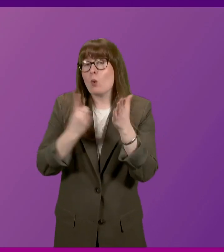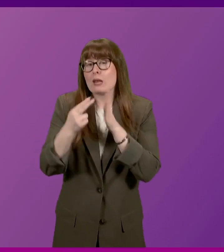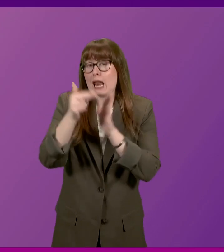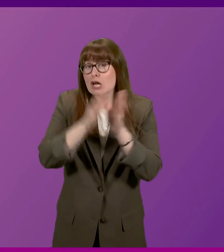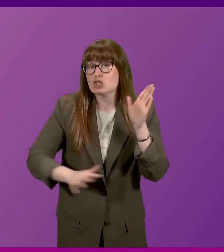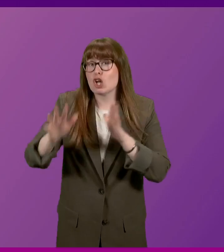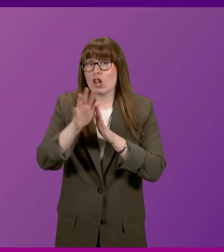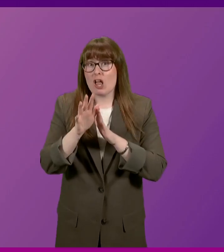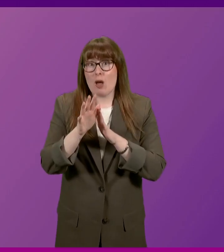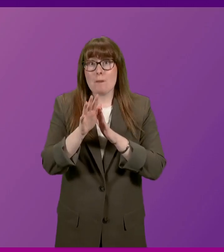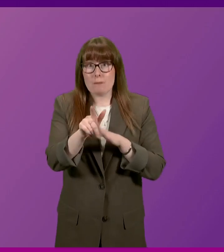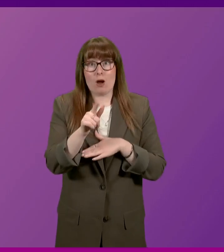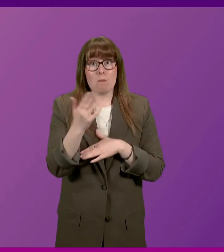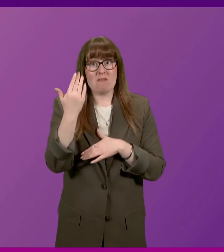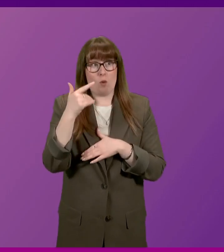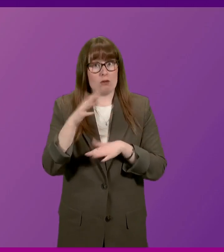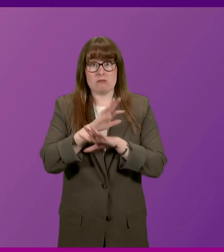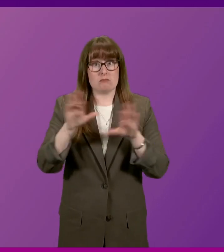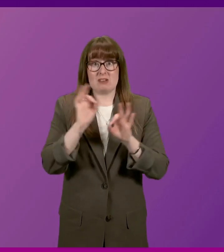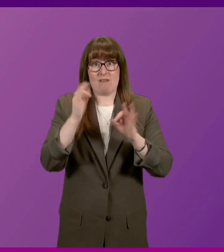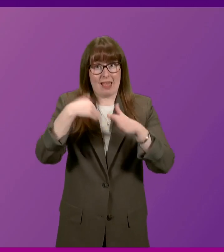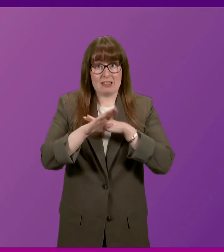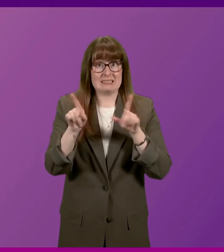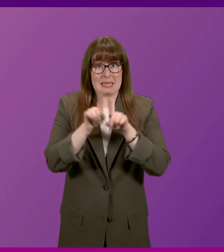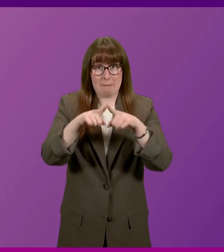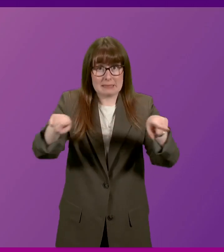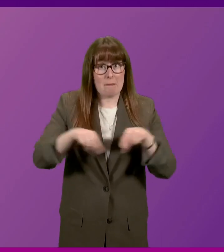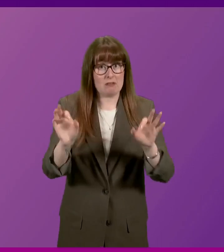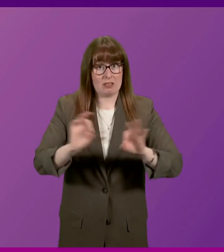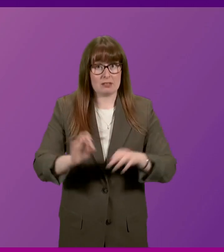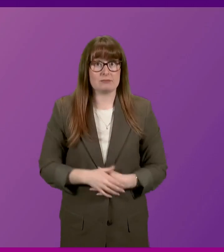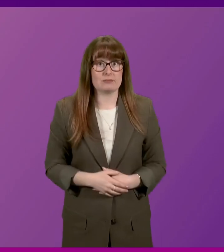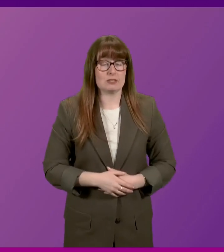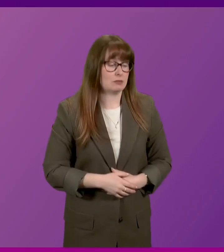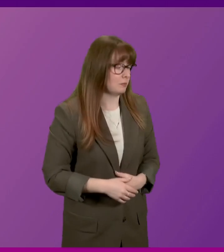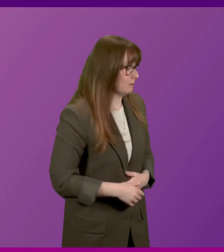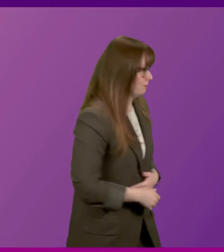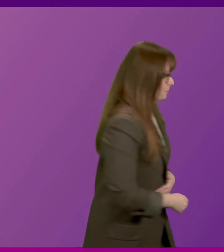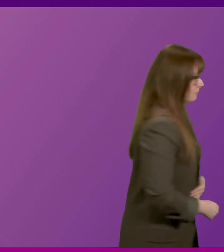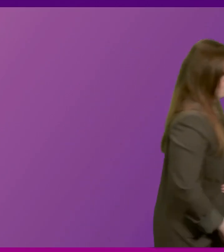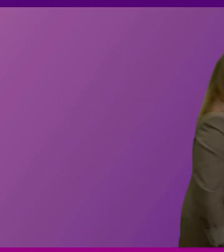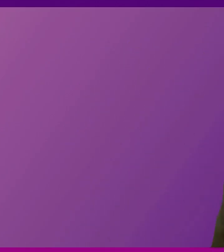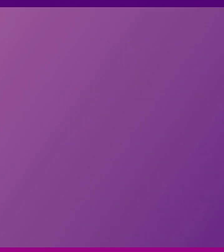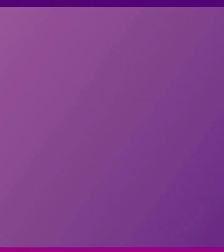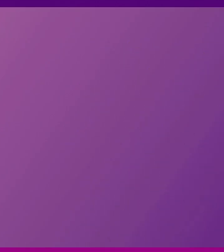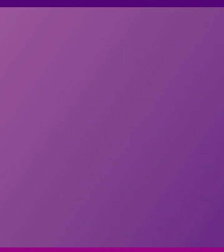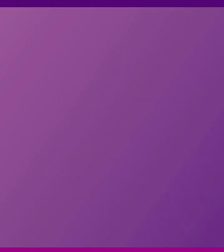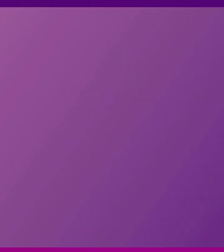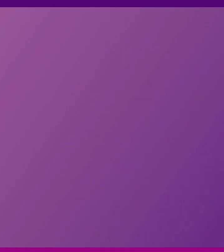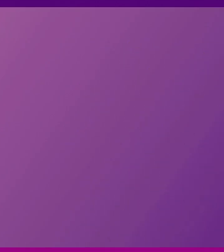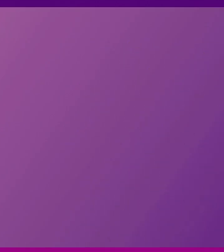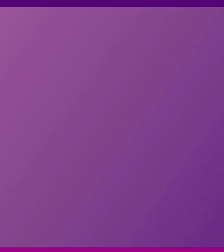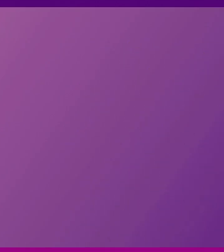exception, they had not been around the same table. Thank you. If I could just emphasise there as well, I